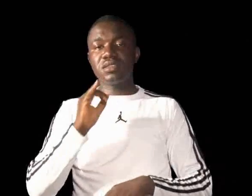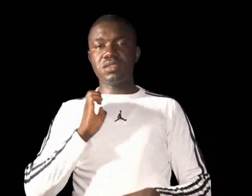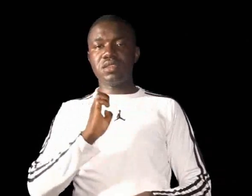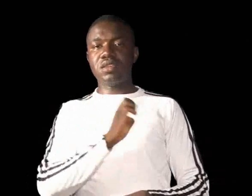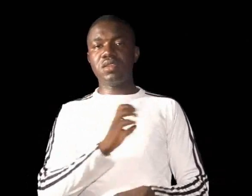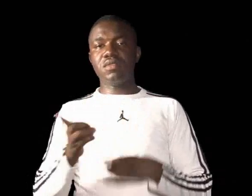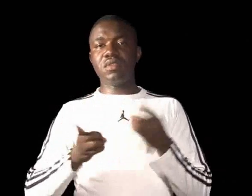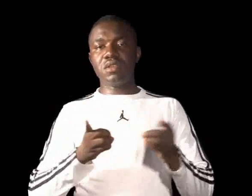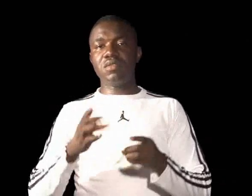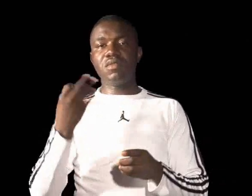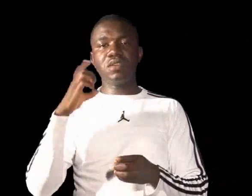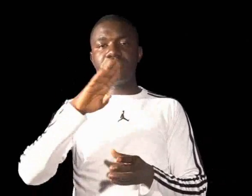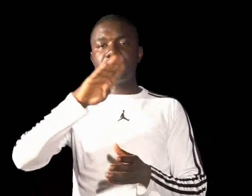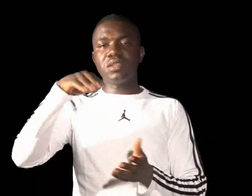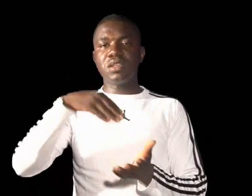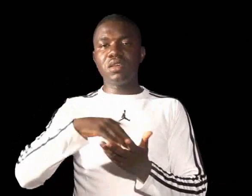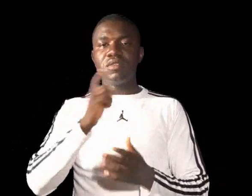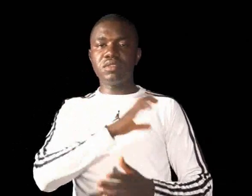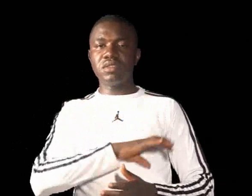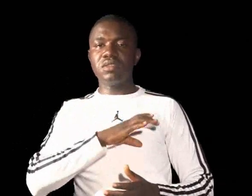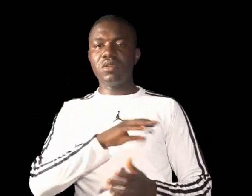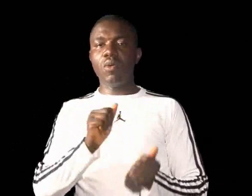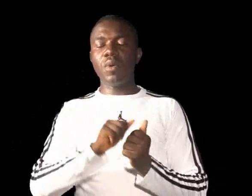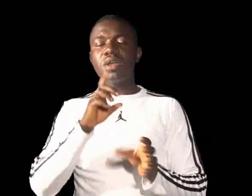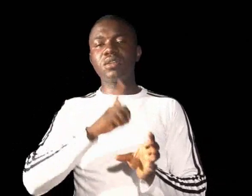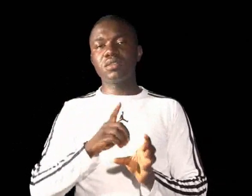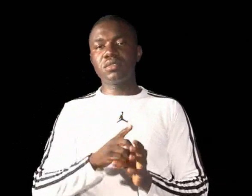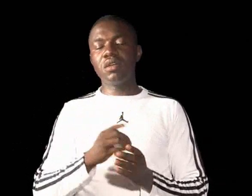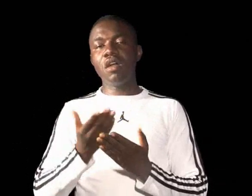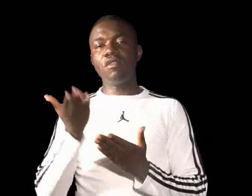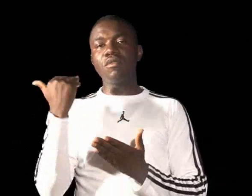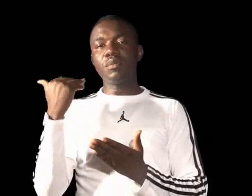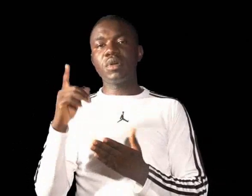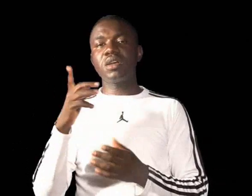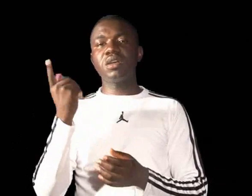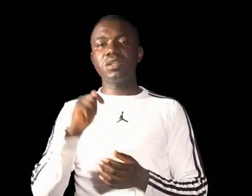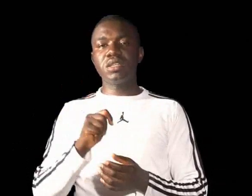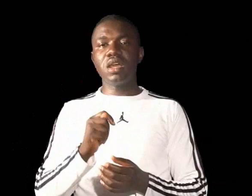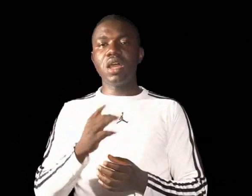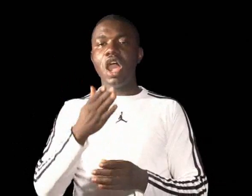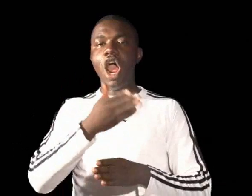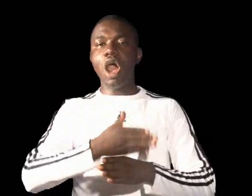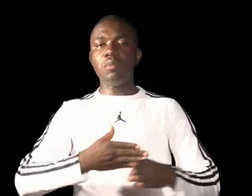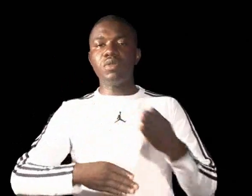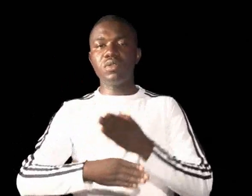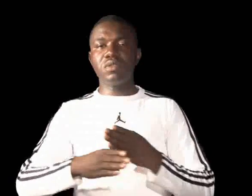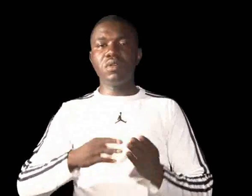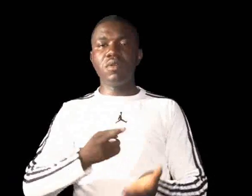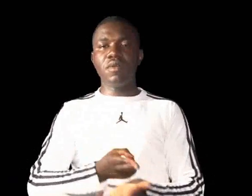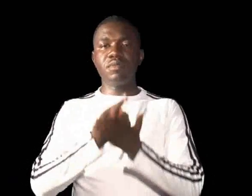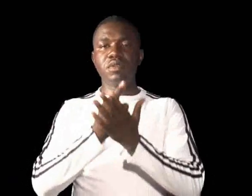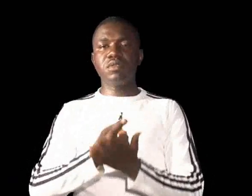Director of the Center for Citizens with Disabilities, formerly the Amputees Rehabilitation Foundation.